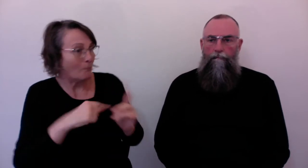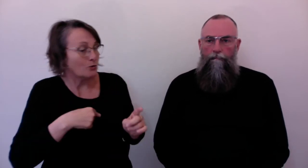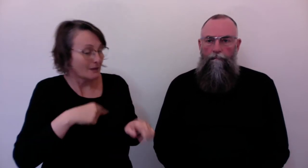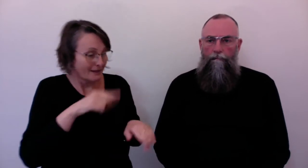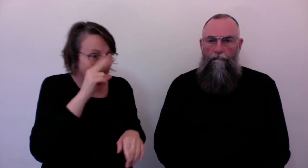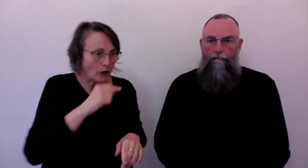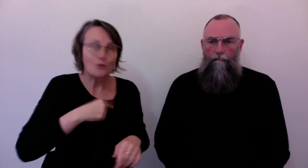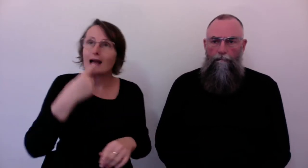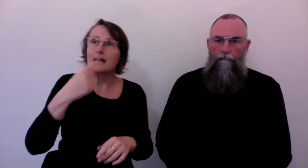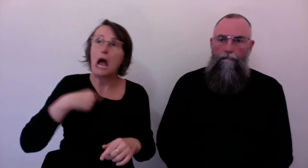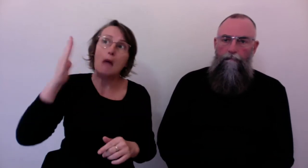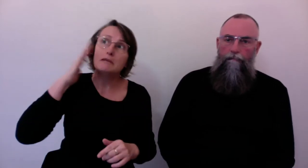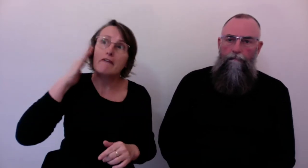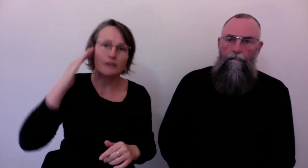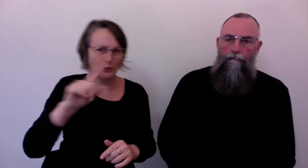know? yeah.